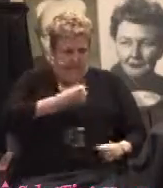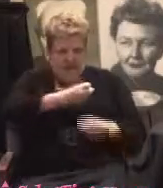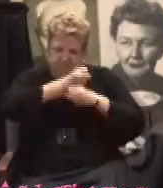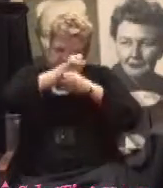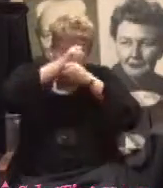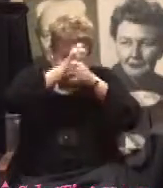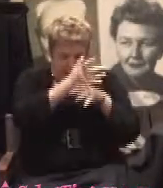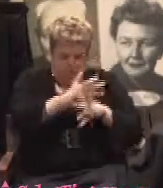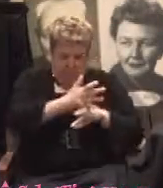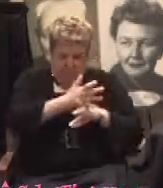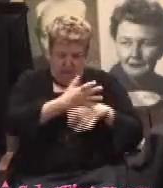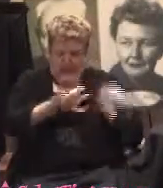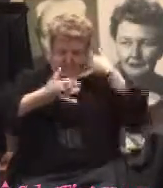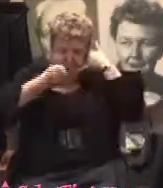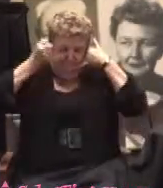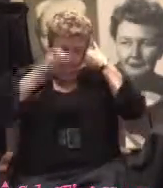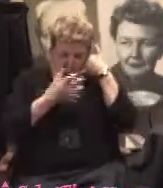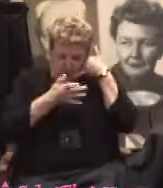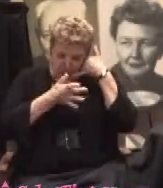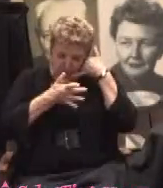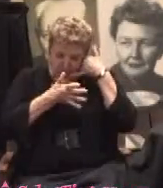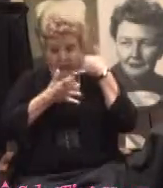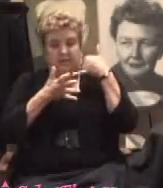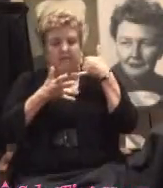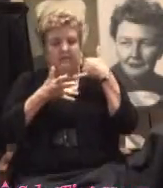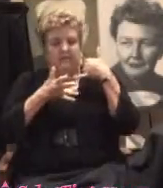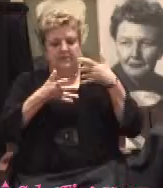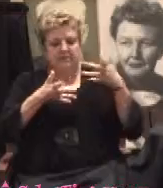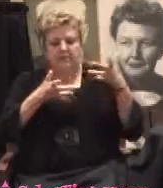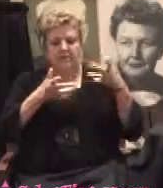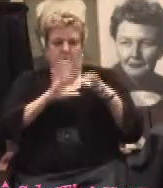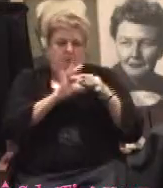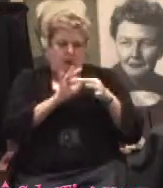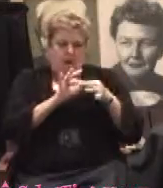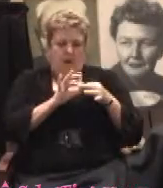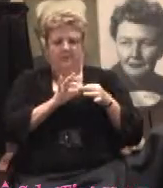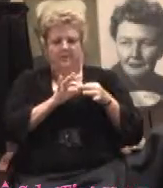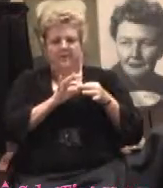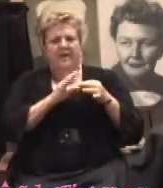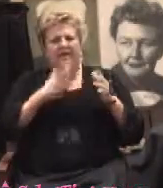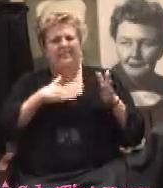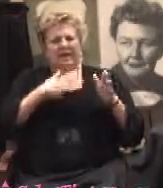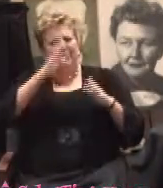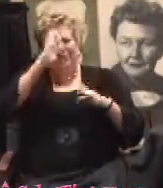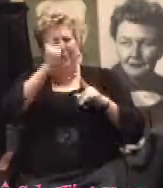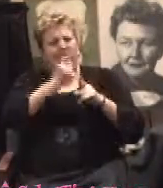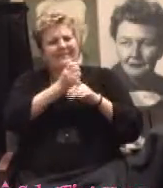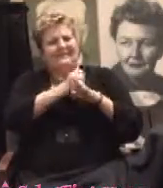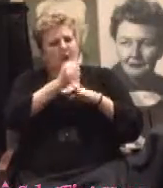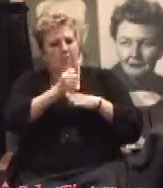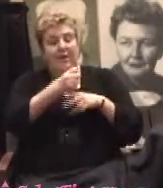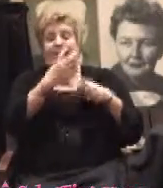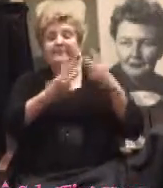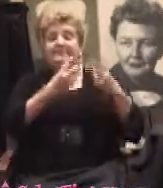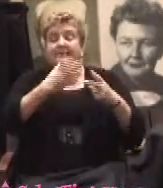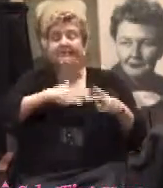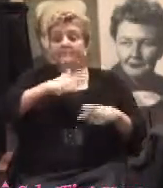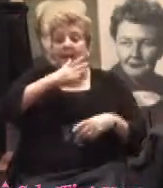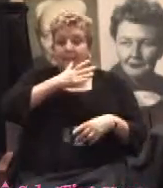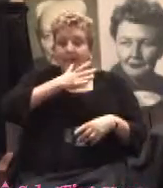him, yelling at him, laying it out. Here's my brother, sober, visiting my mom, has a family, goes to work every day,